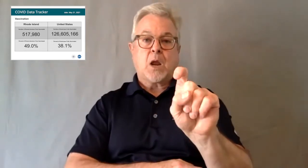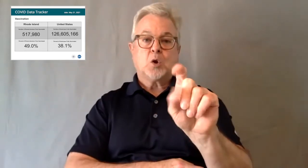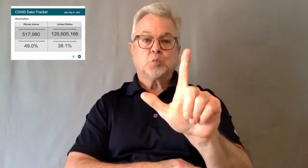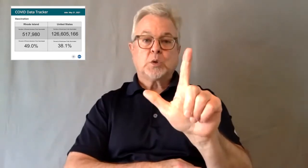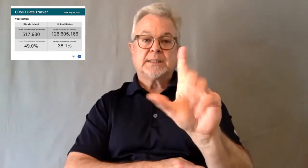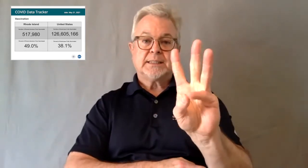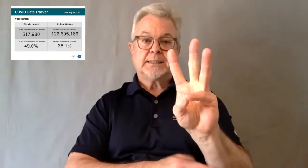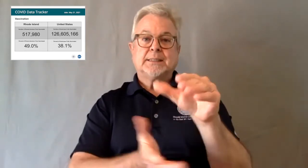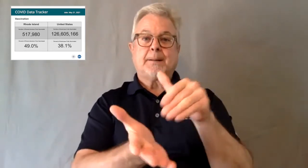is